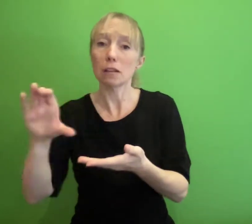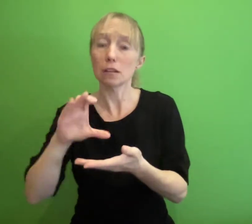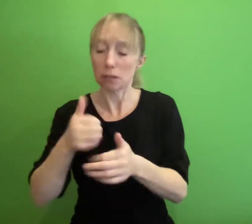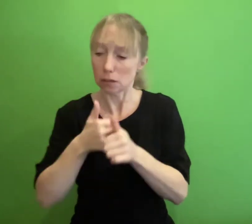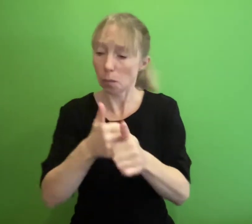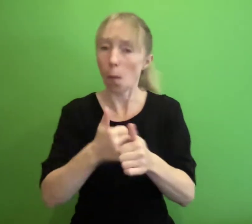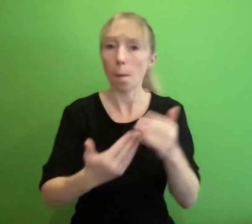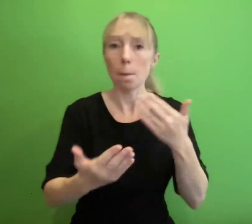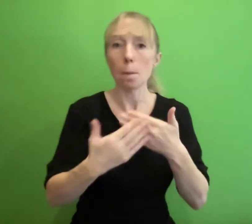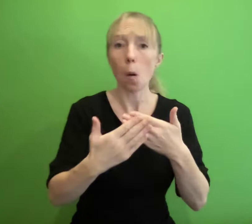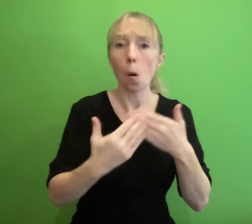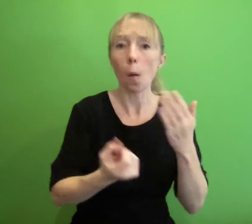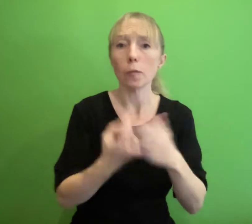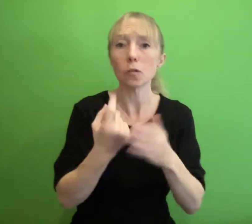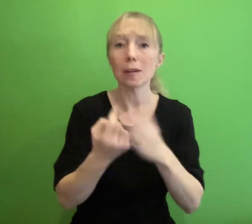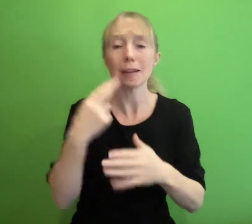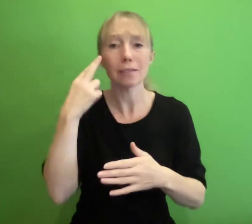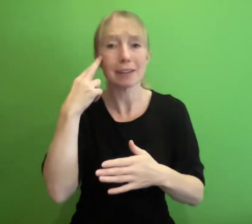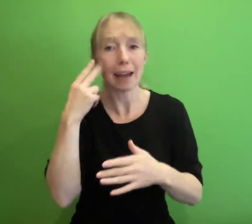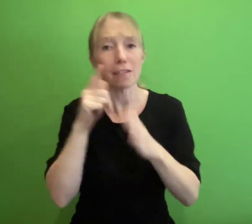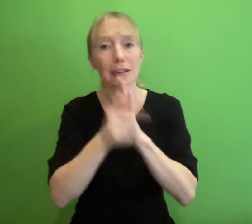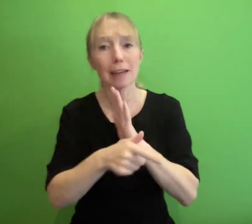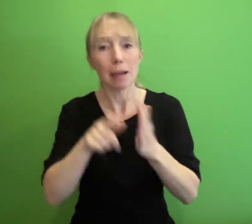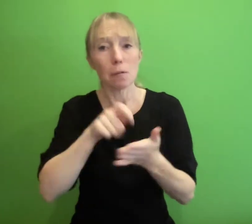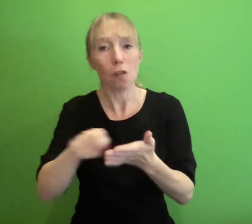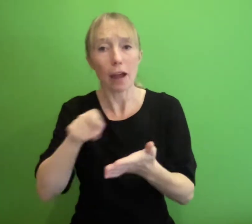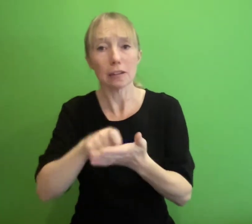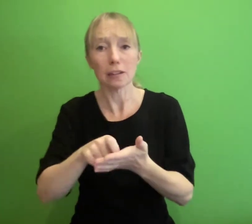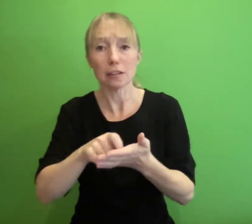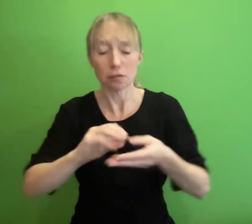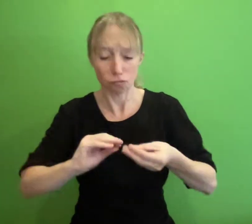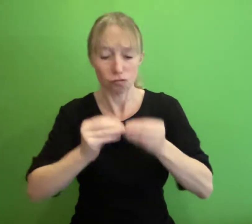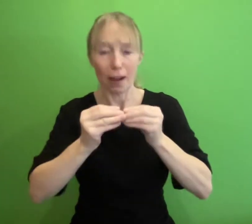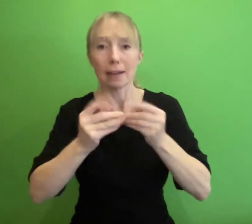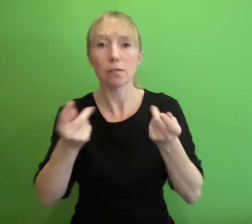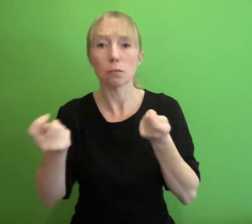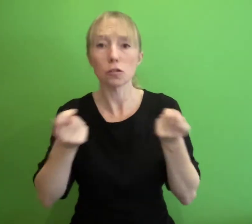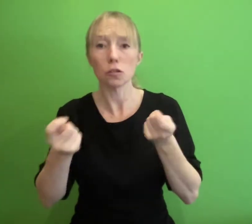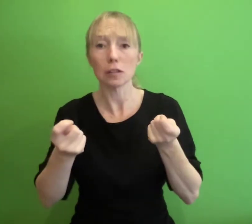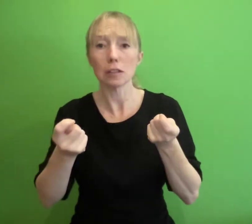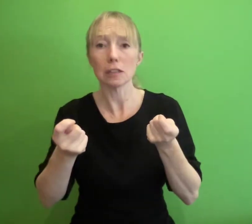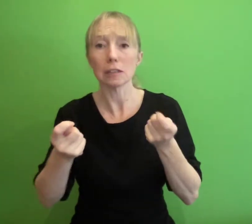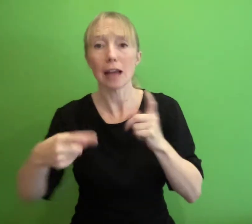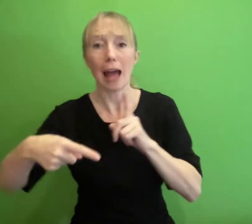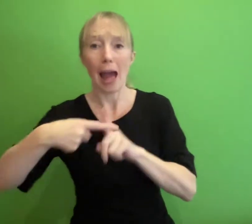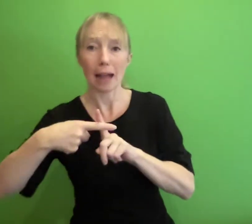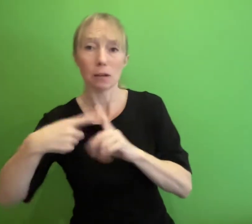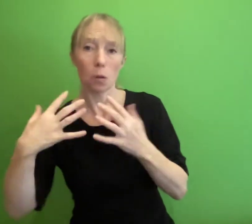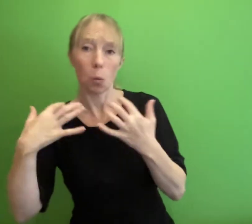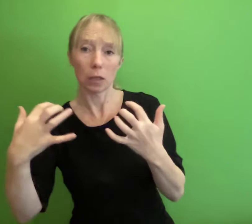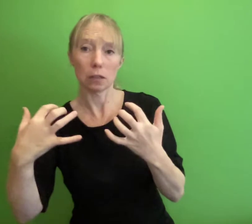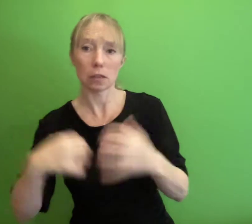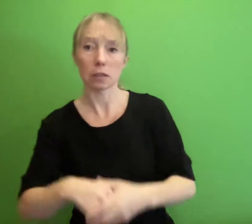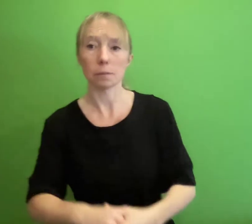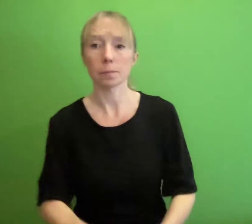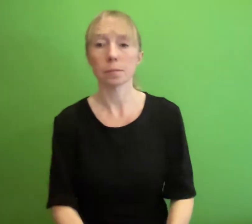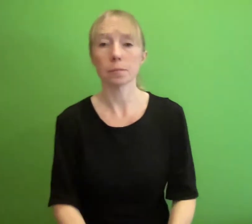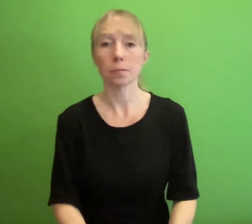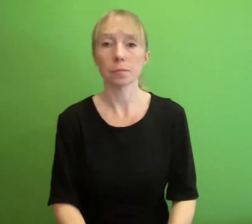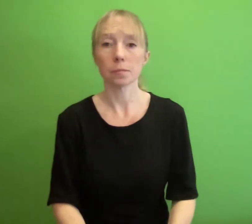for deaf and disabled writers, creative producers, and audiences. The Access to